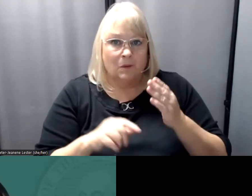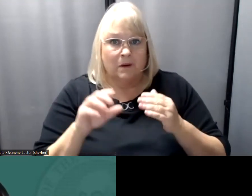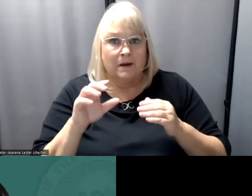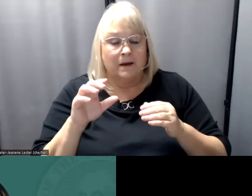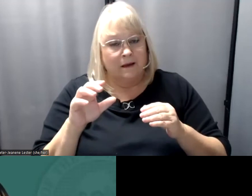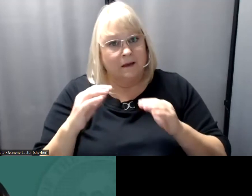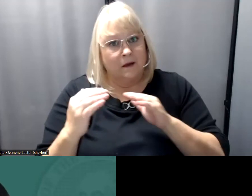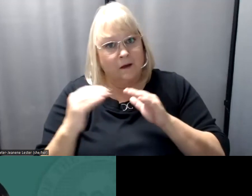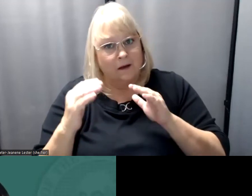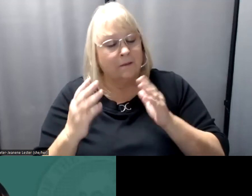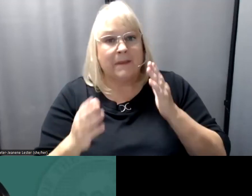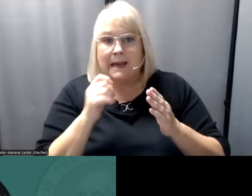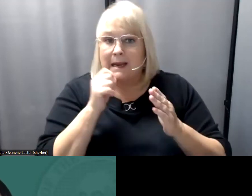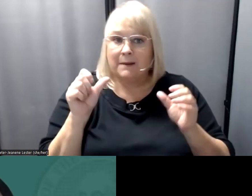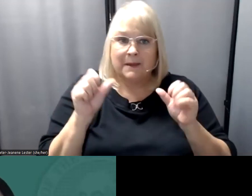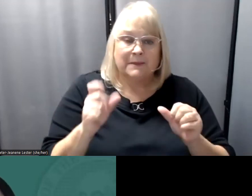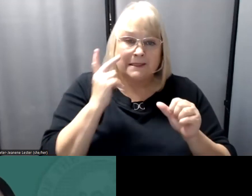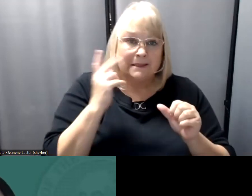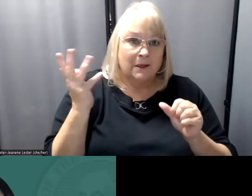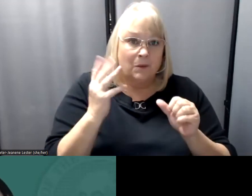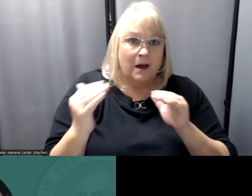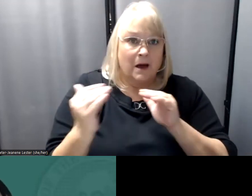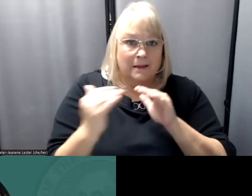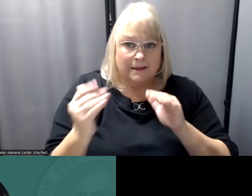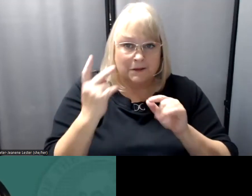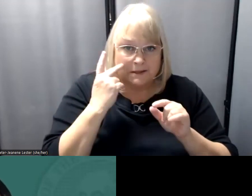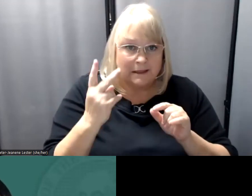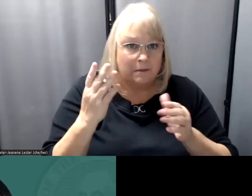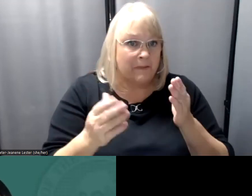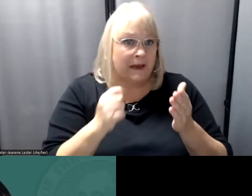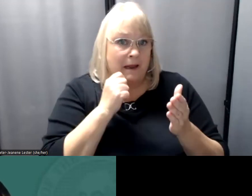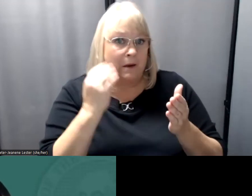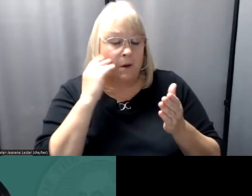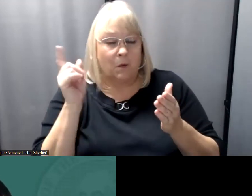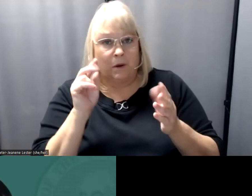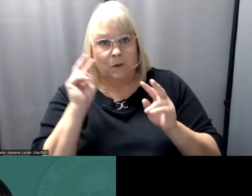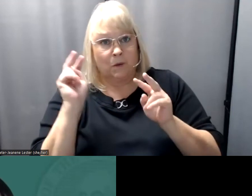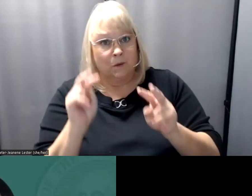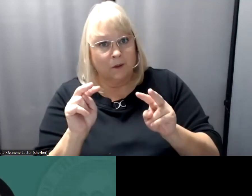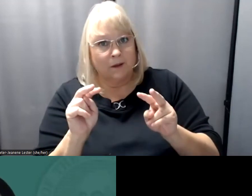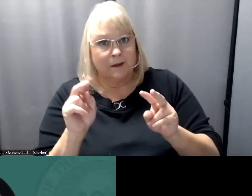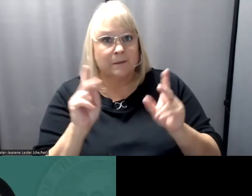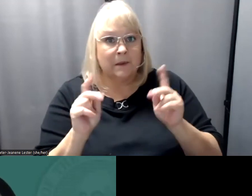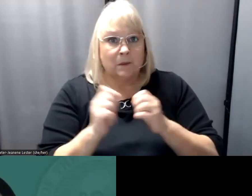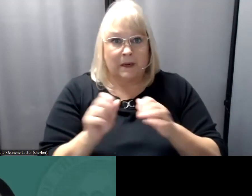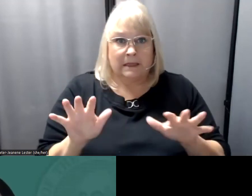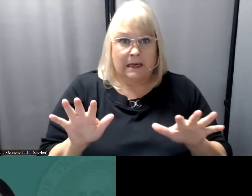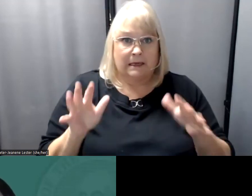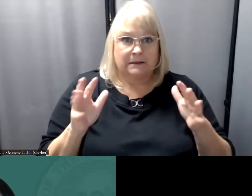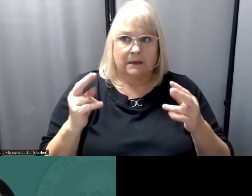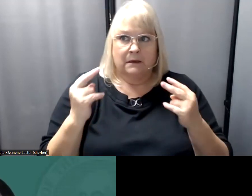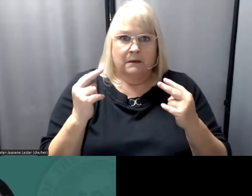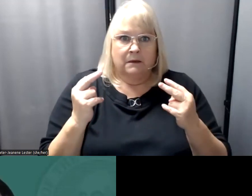or may not be able to see what their colleagues are seeing, or may not know where to look. People with anxiety conditions can feel